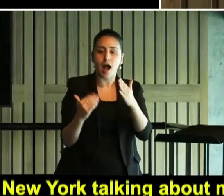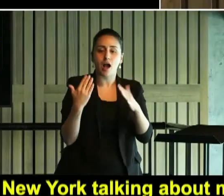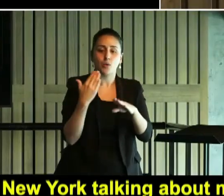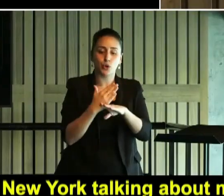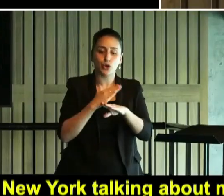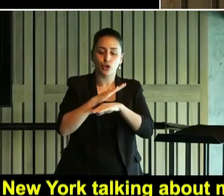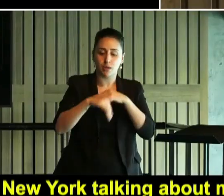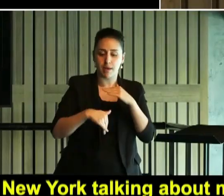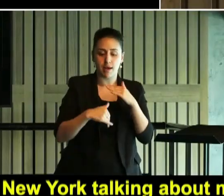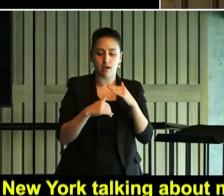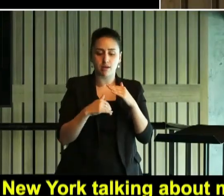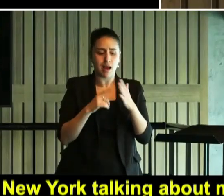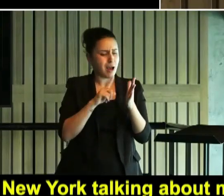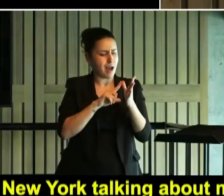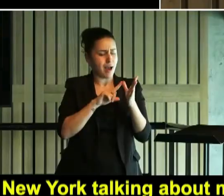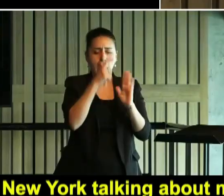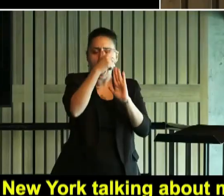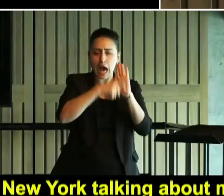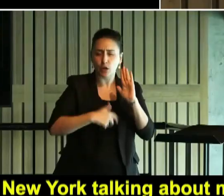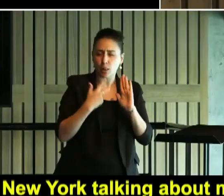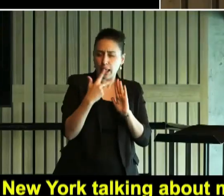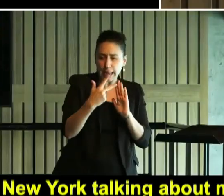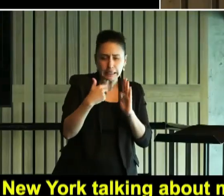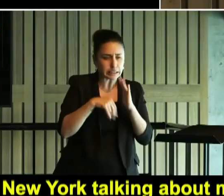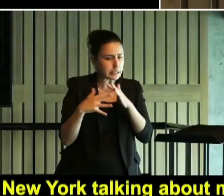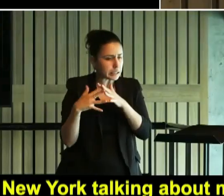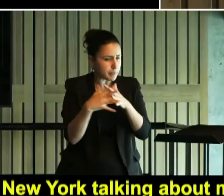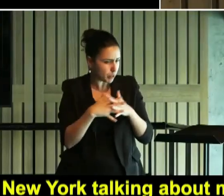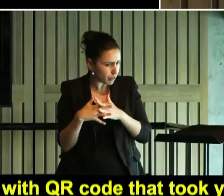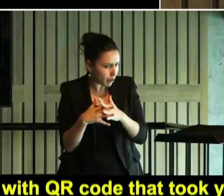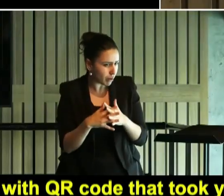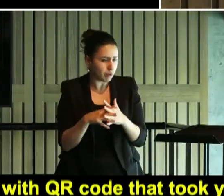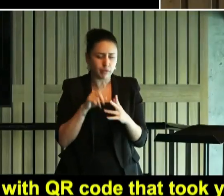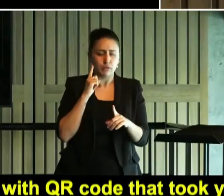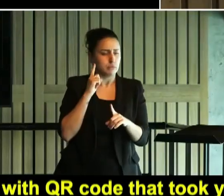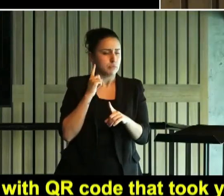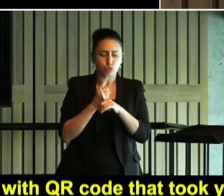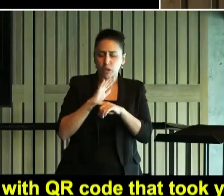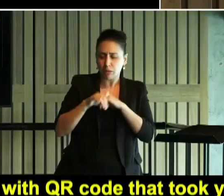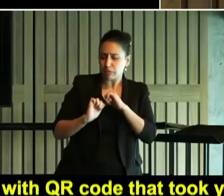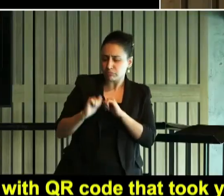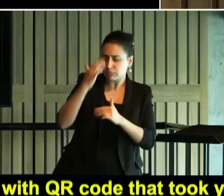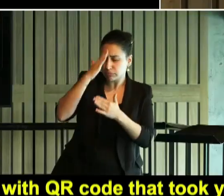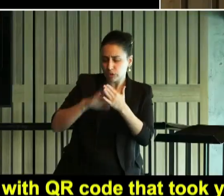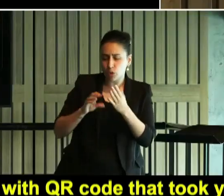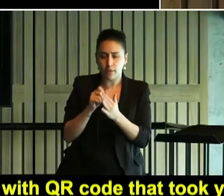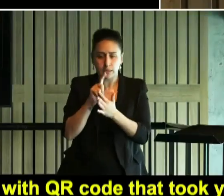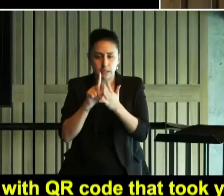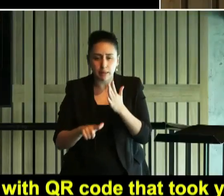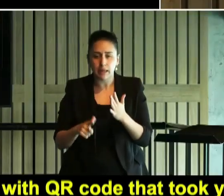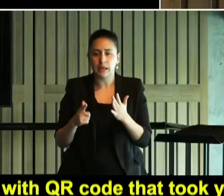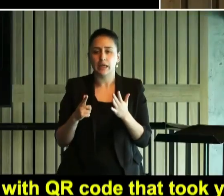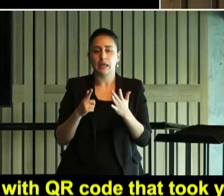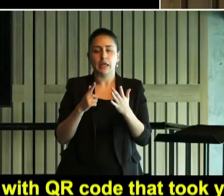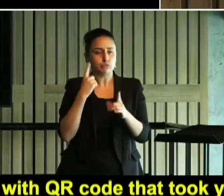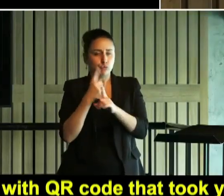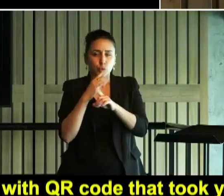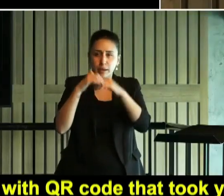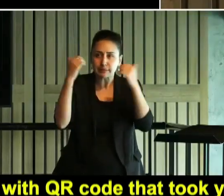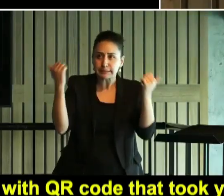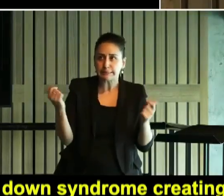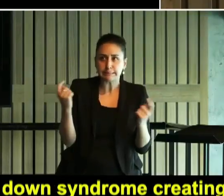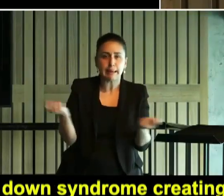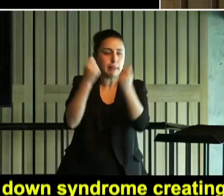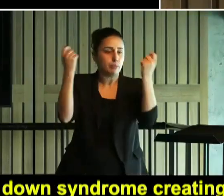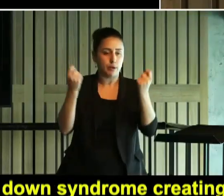So here's a young man with Down syndrome creating a painting that talks about awareness raising and celebrating the achievements of people with disabilities. And